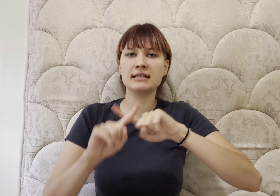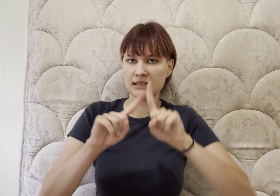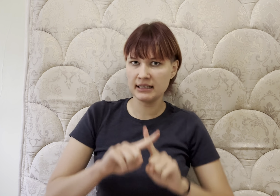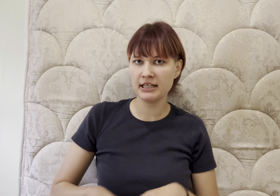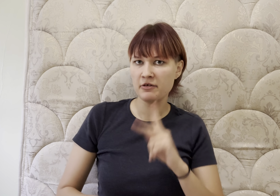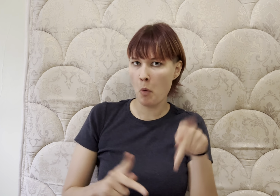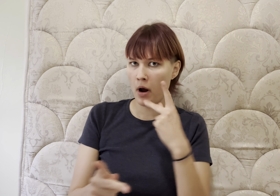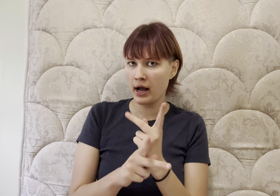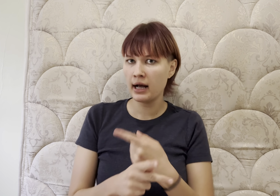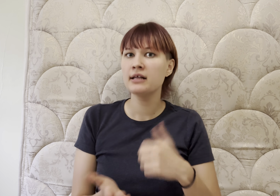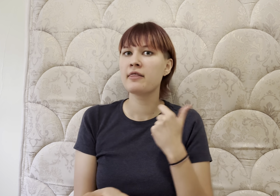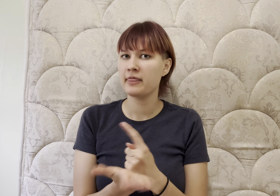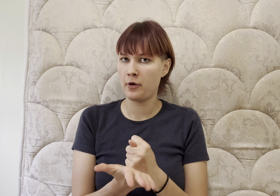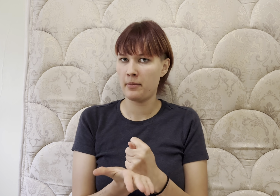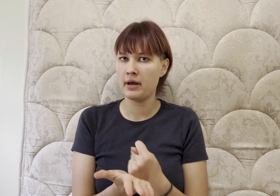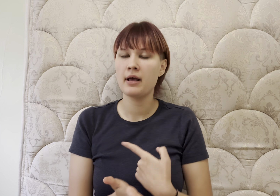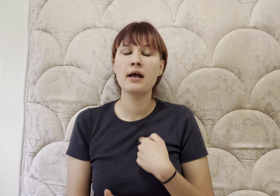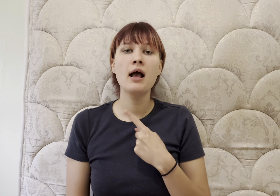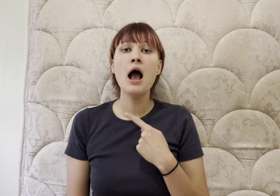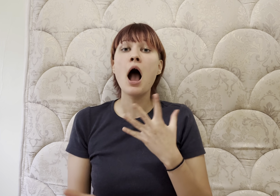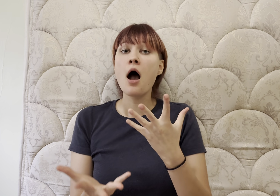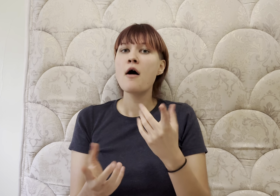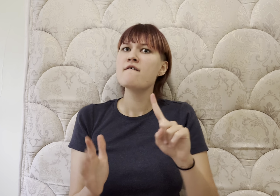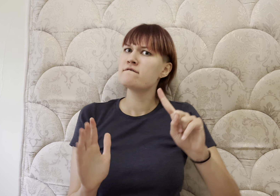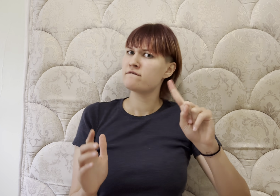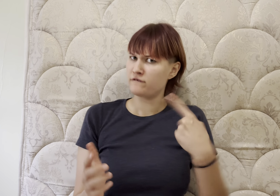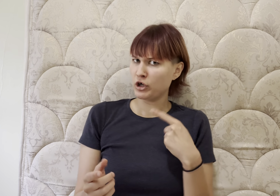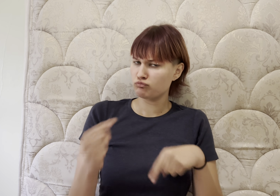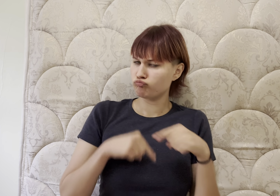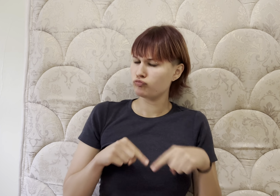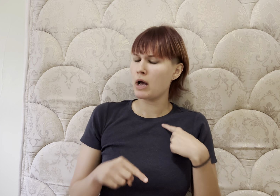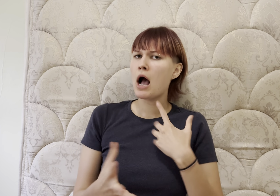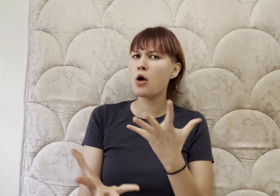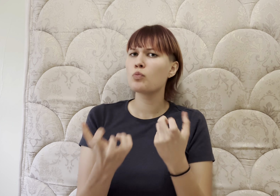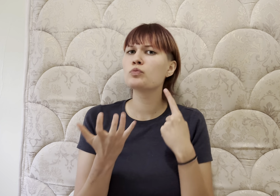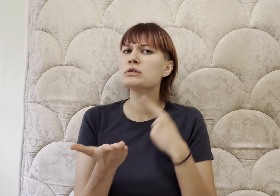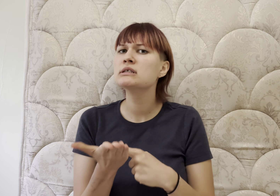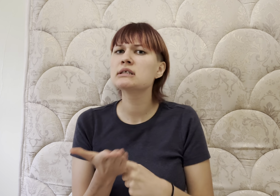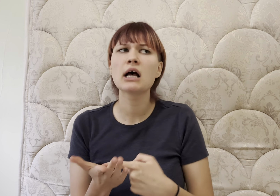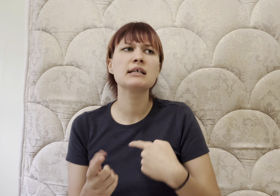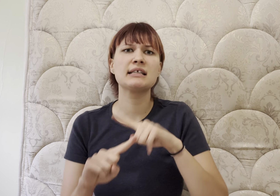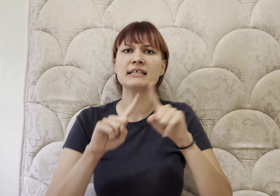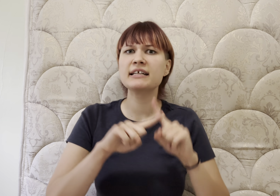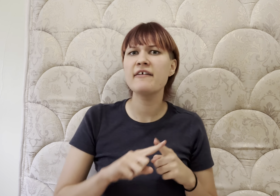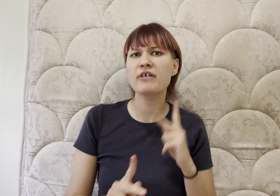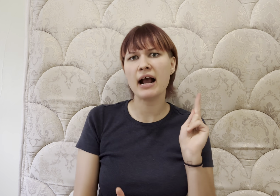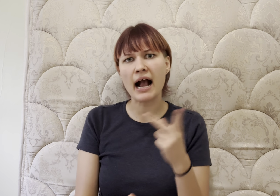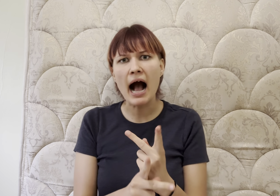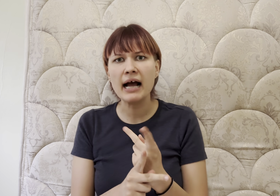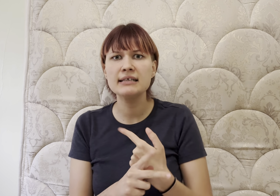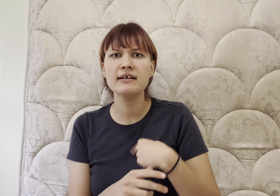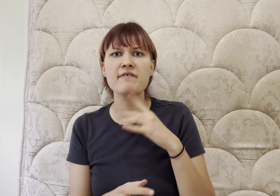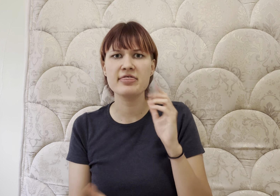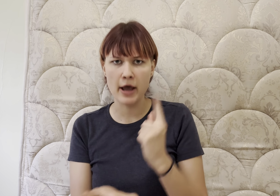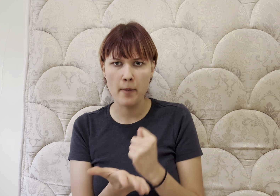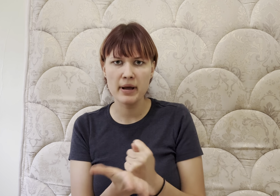the commonalities and differences across these types of therapy. First of all, what's really important in talk therapy, also